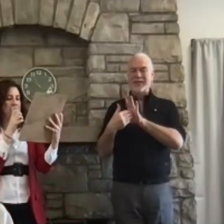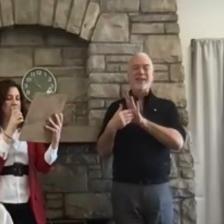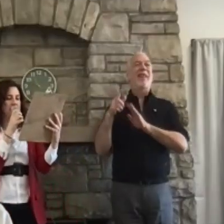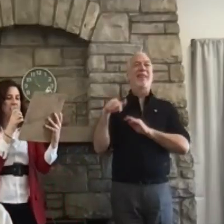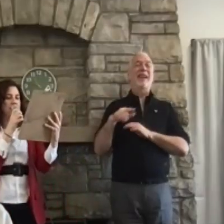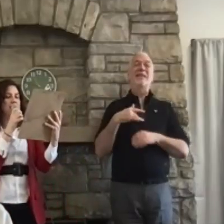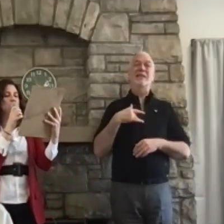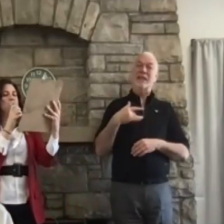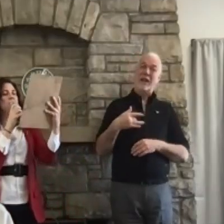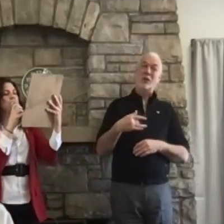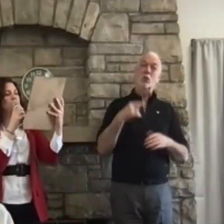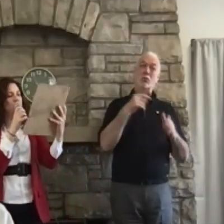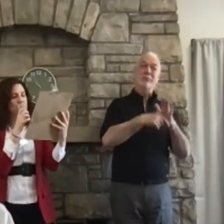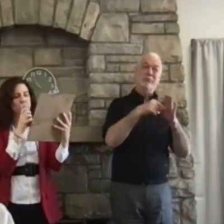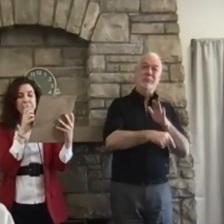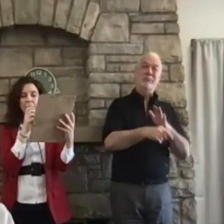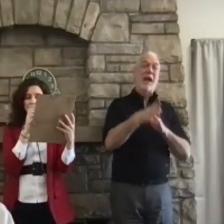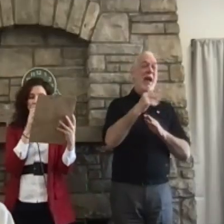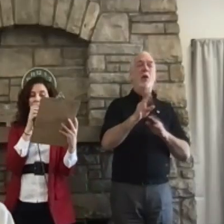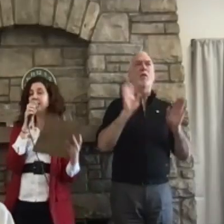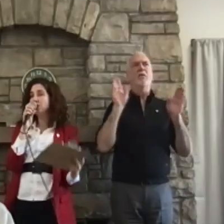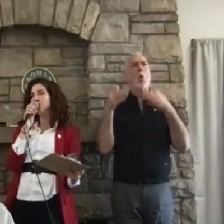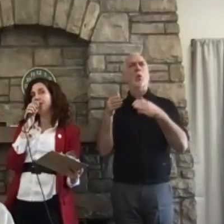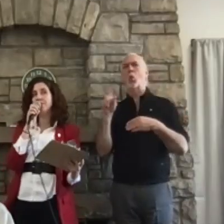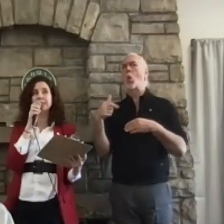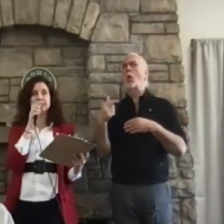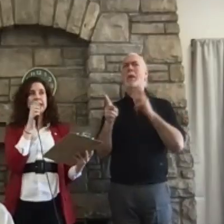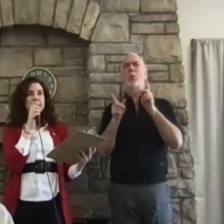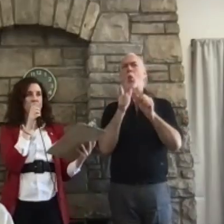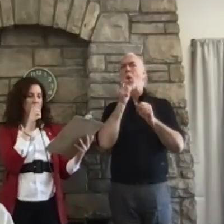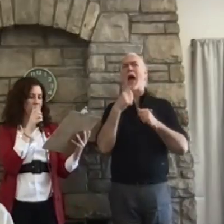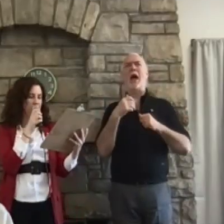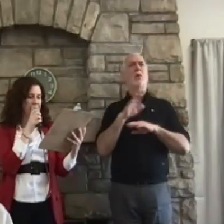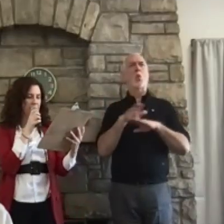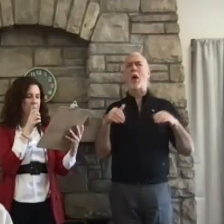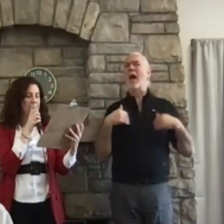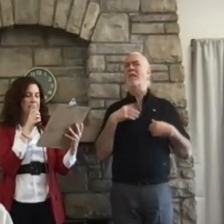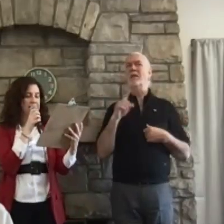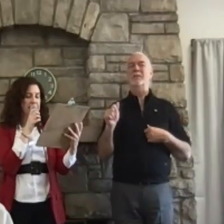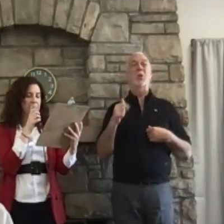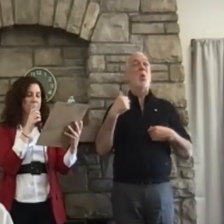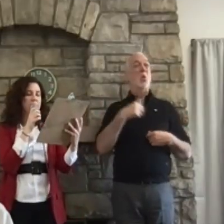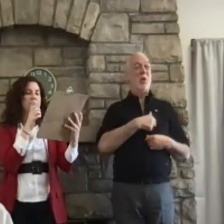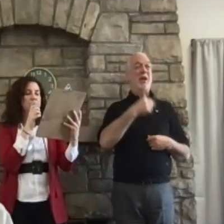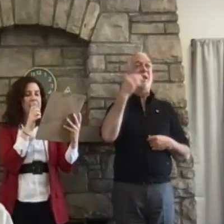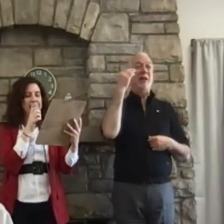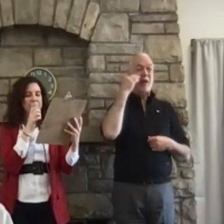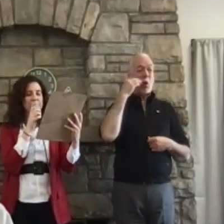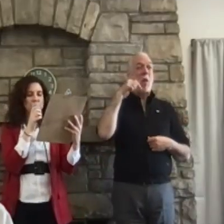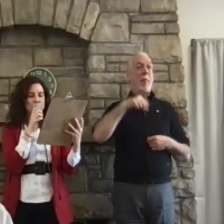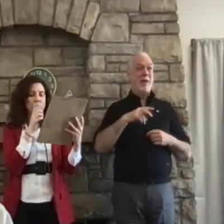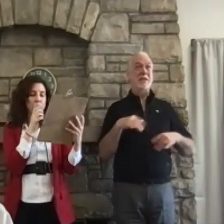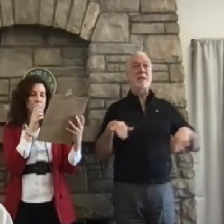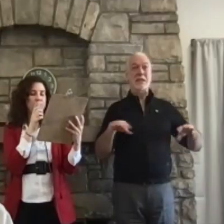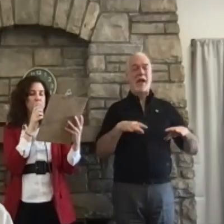and ableist. And so we pledge not just to acknowledge the history of this land we're occupying and standing on, but to